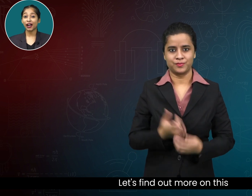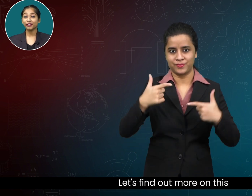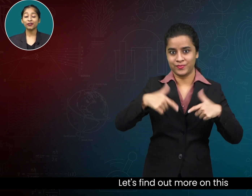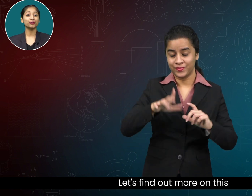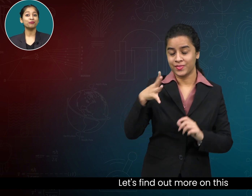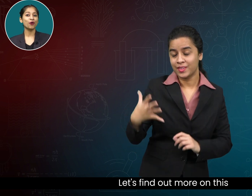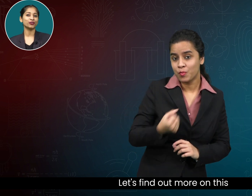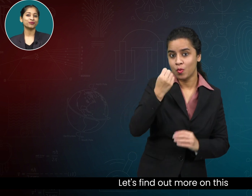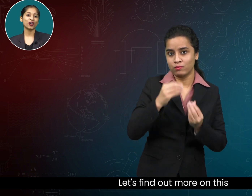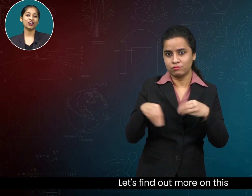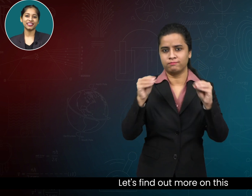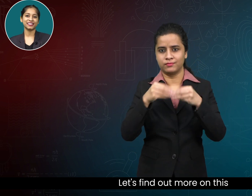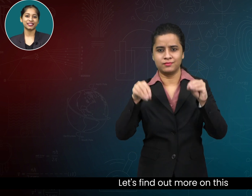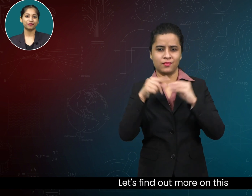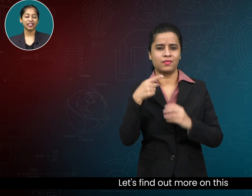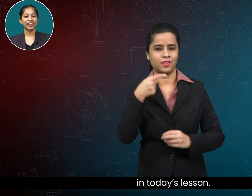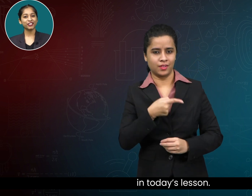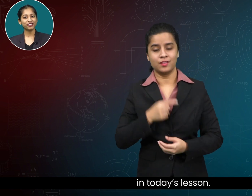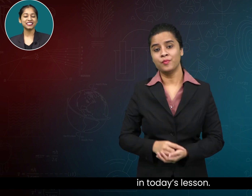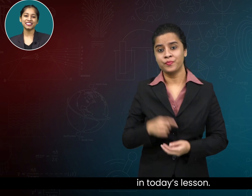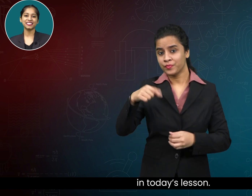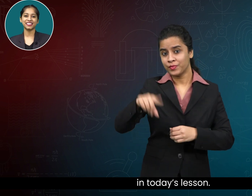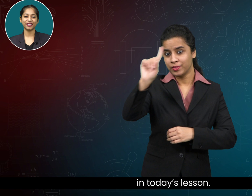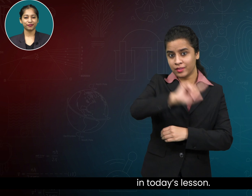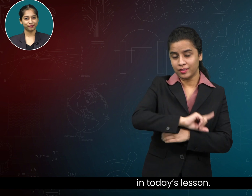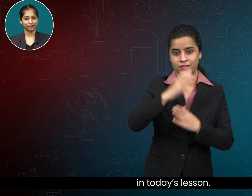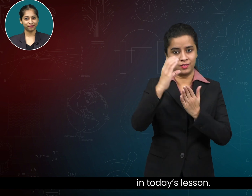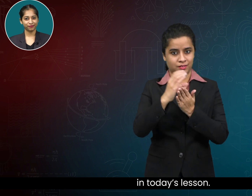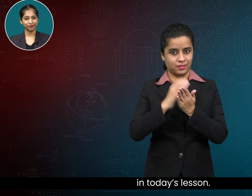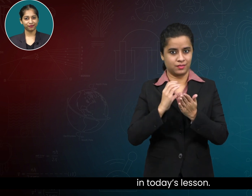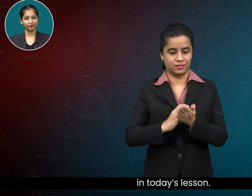Let's find out more on this in today's lesson.